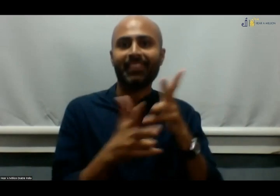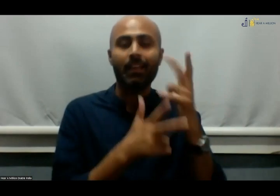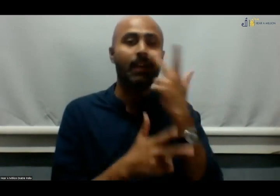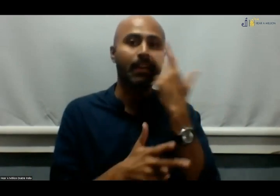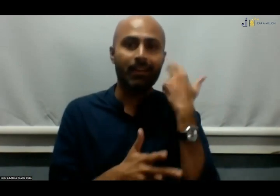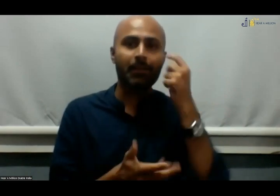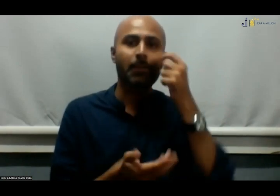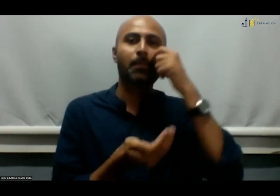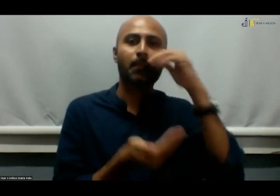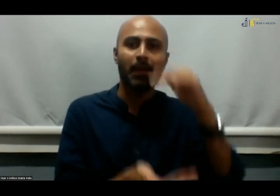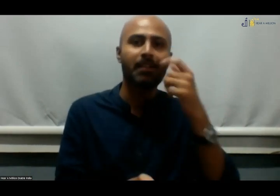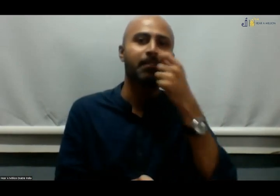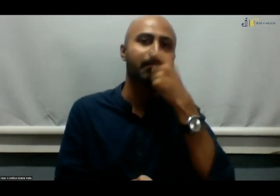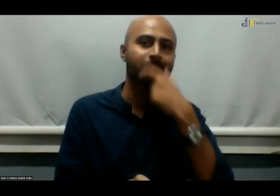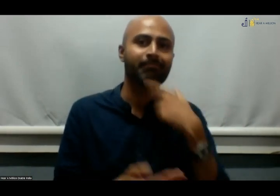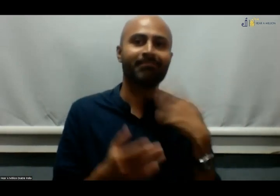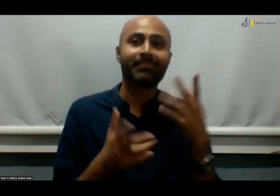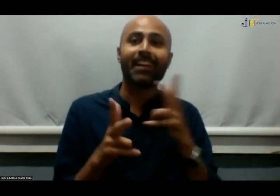we met,